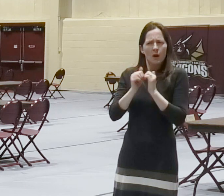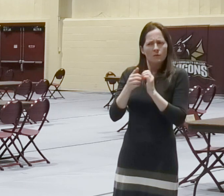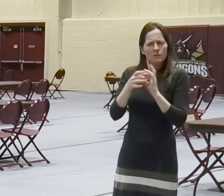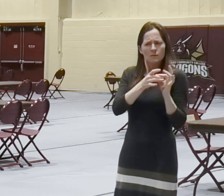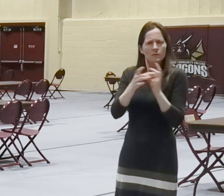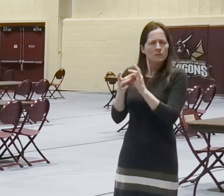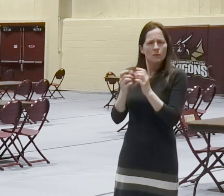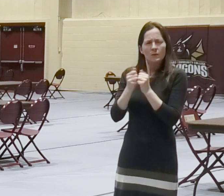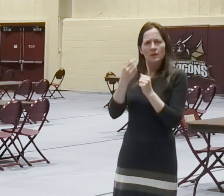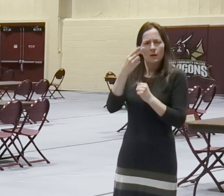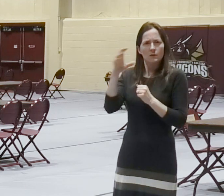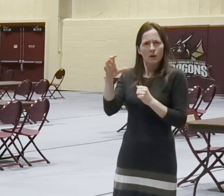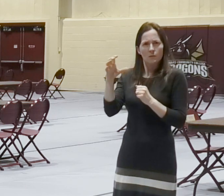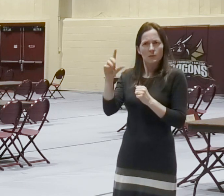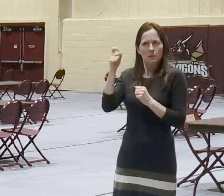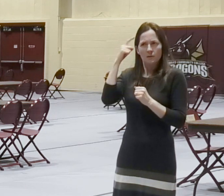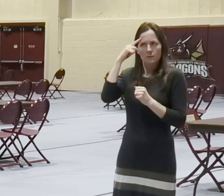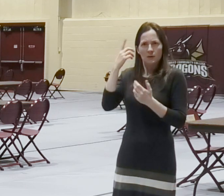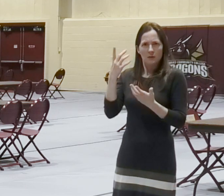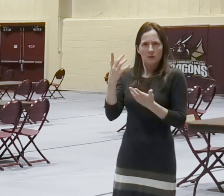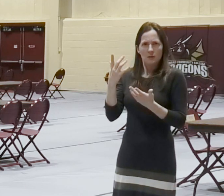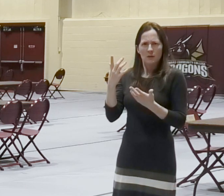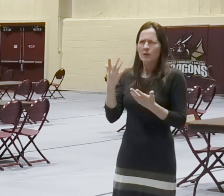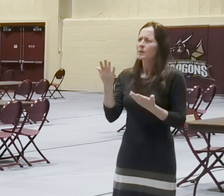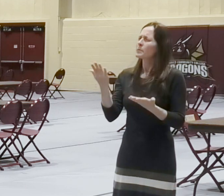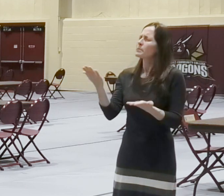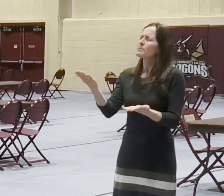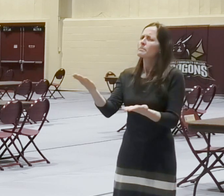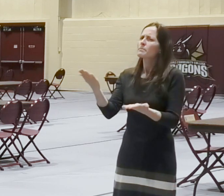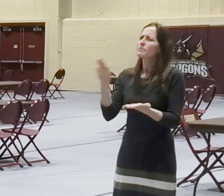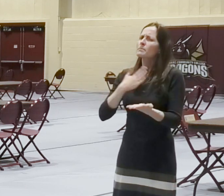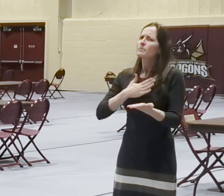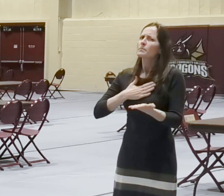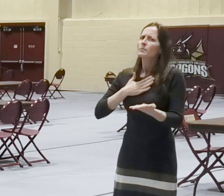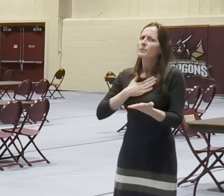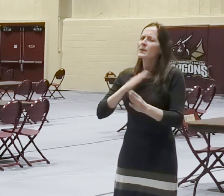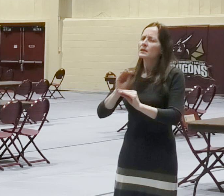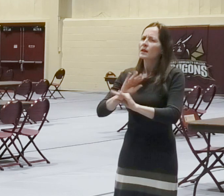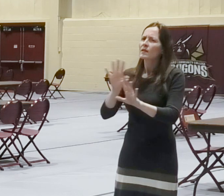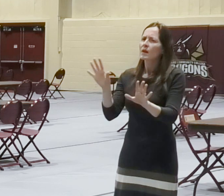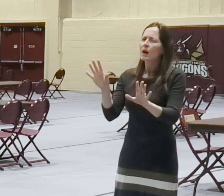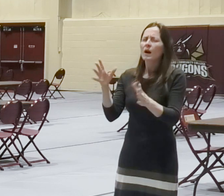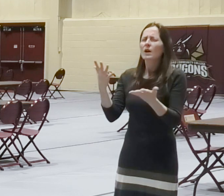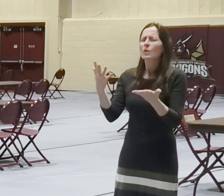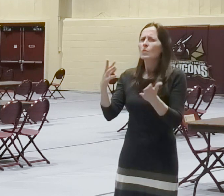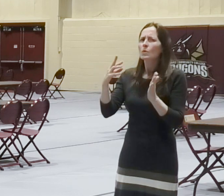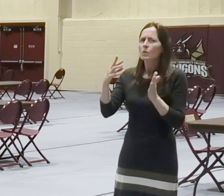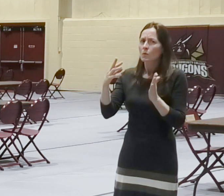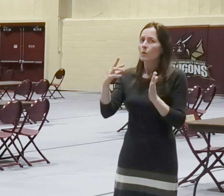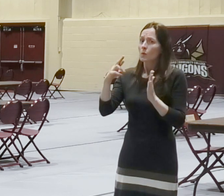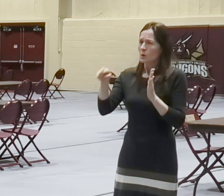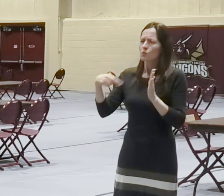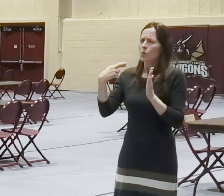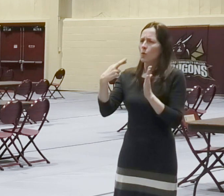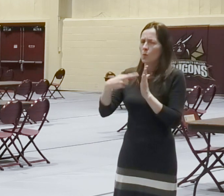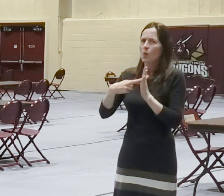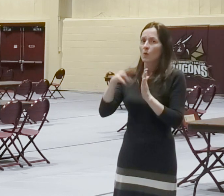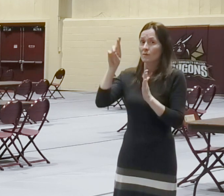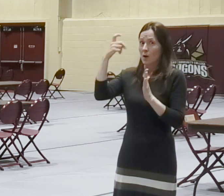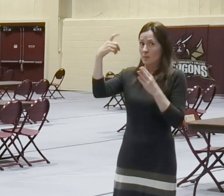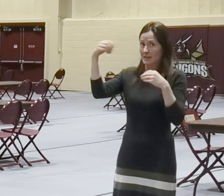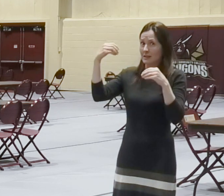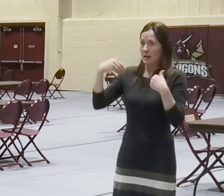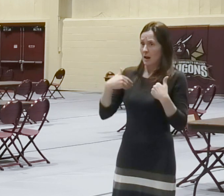the county? Please clarify what the role of the pharmacies have in Howard County and